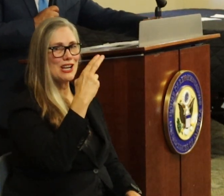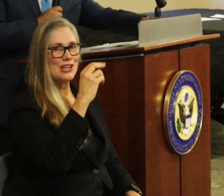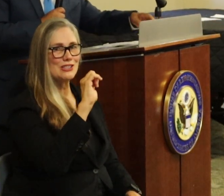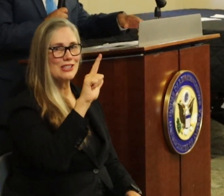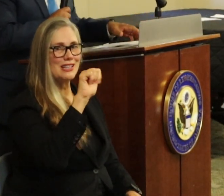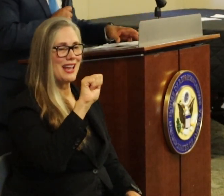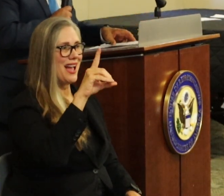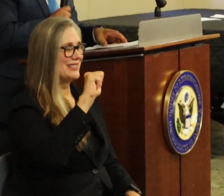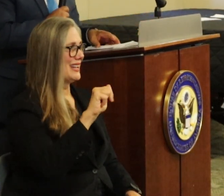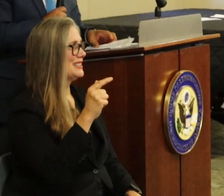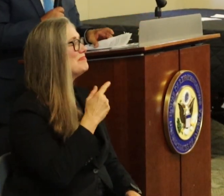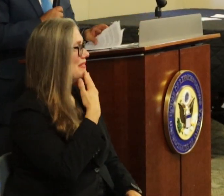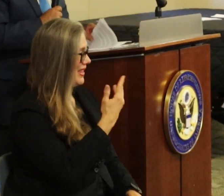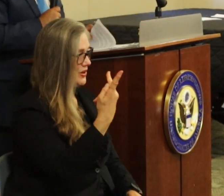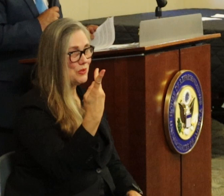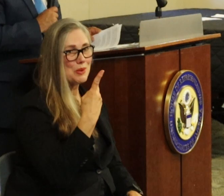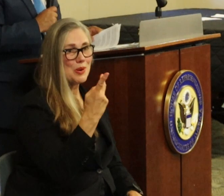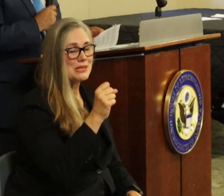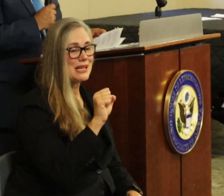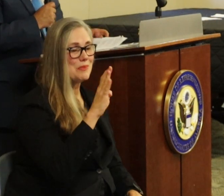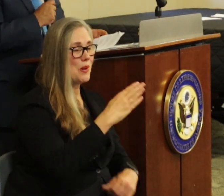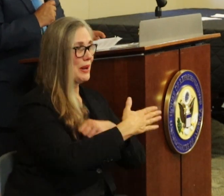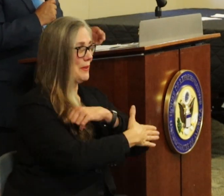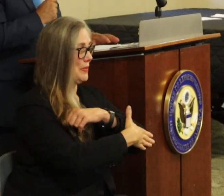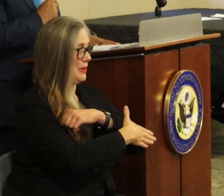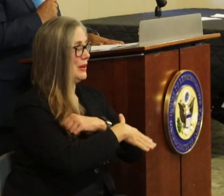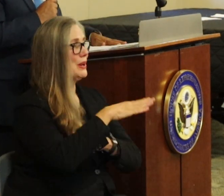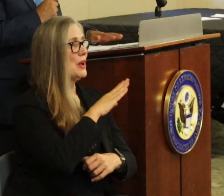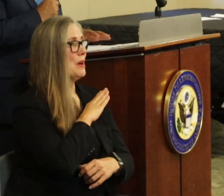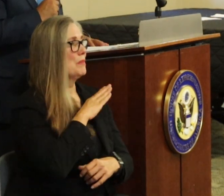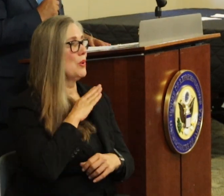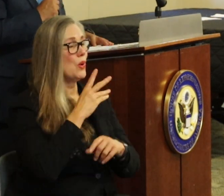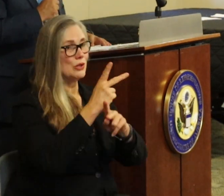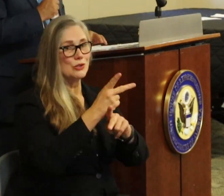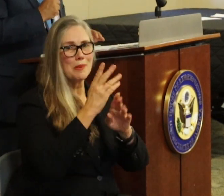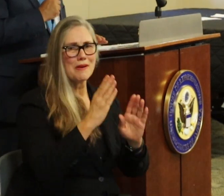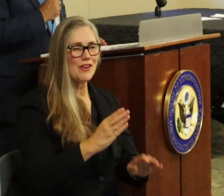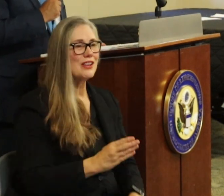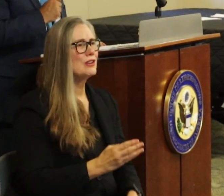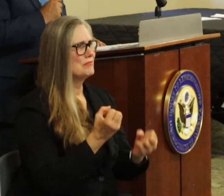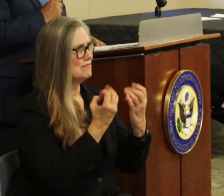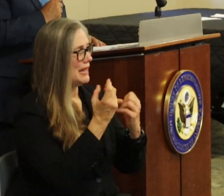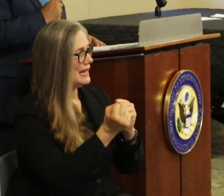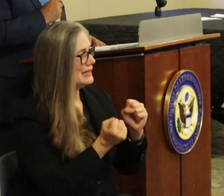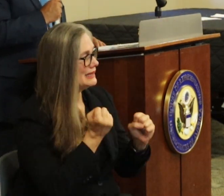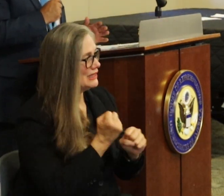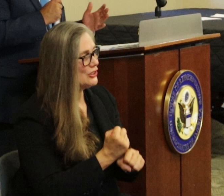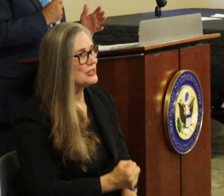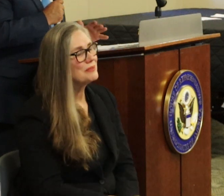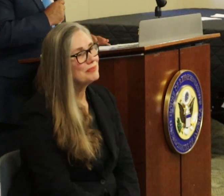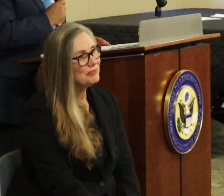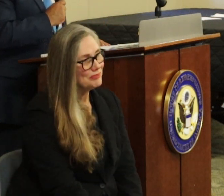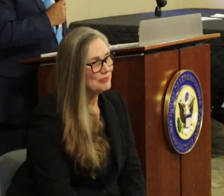Thank you. Steve and I served on the Santa Barbara County Board of Supervisors for a good number of years, and